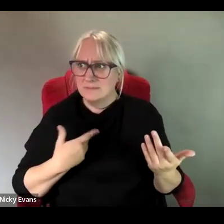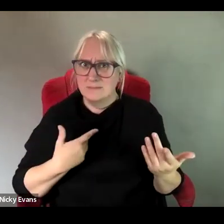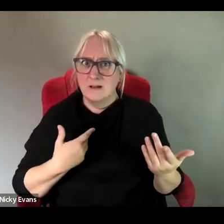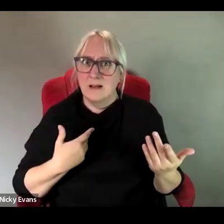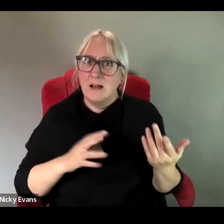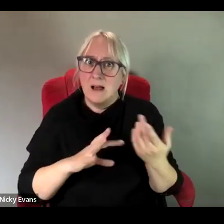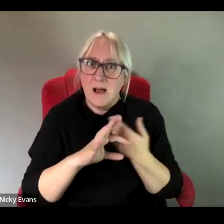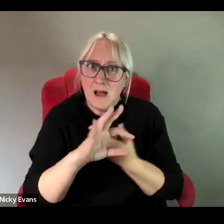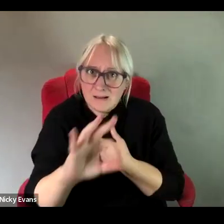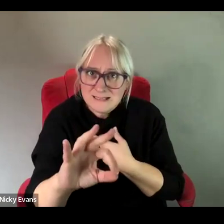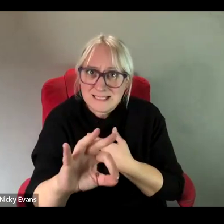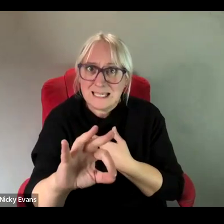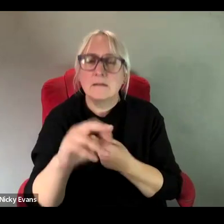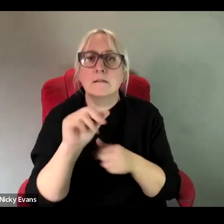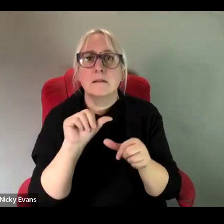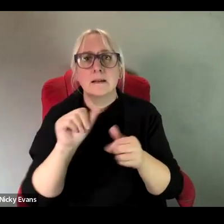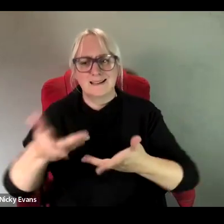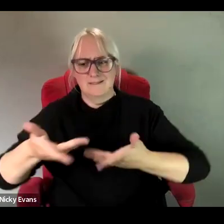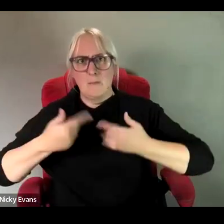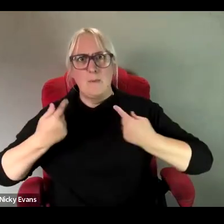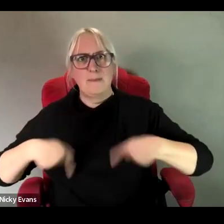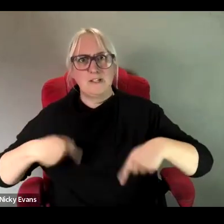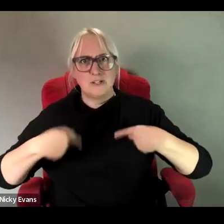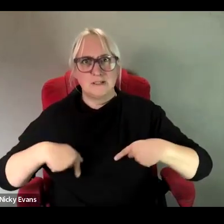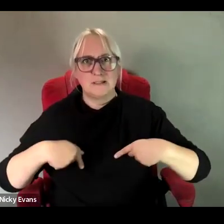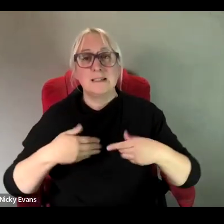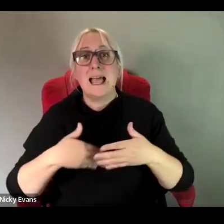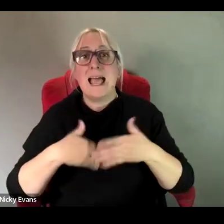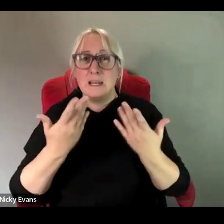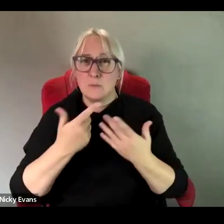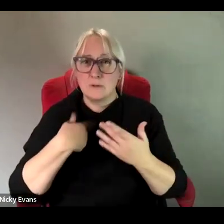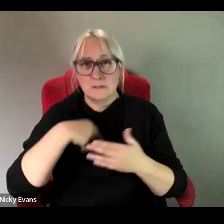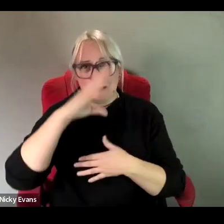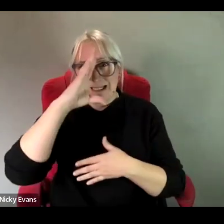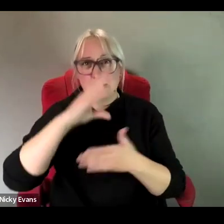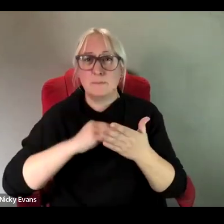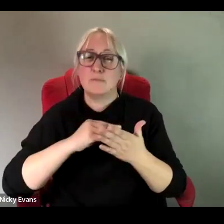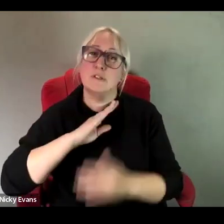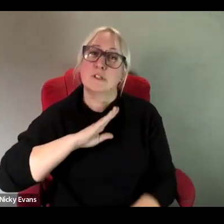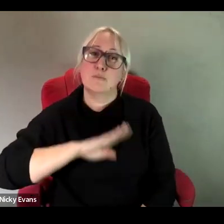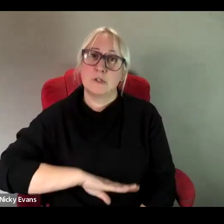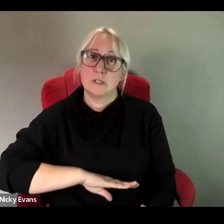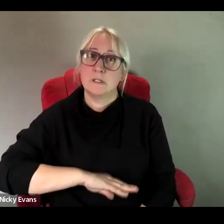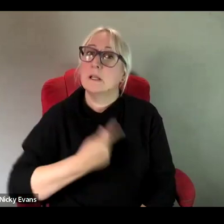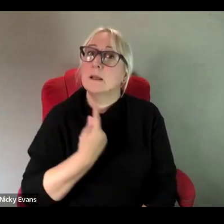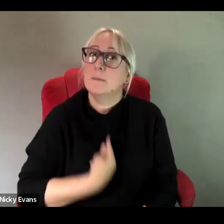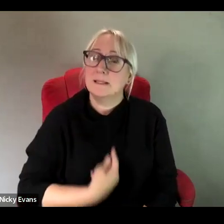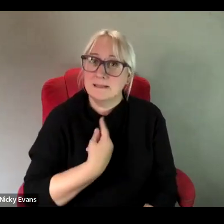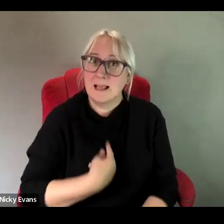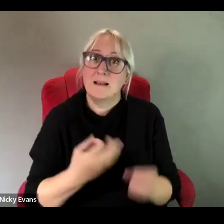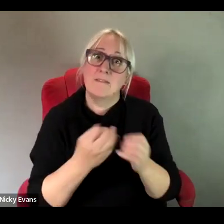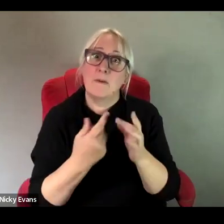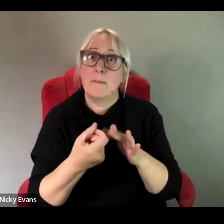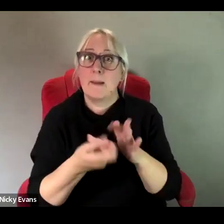permission. For people, anybody who's suffered depression, and I've been bipolar since the age of 19, there will have